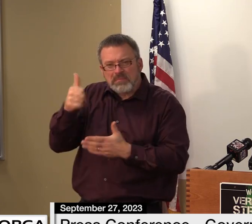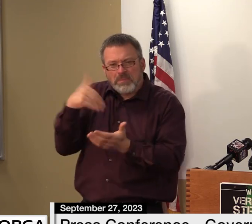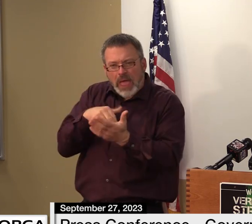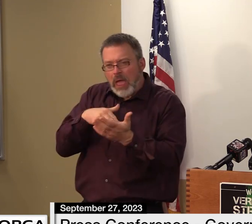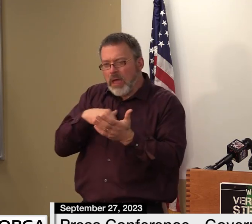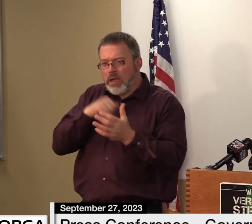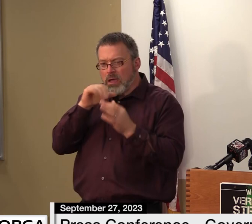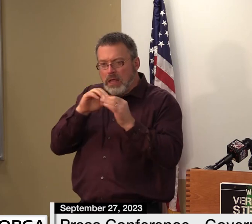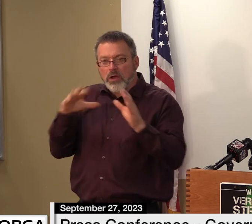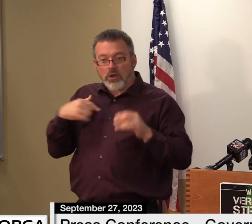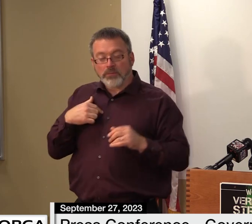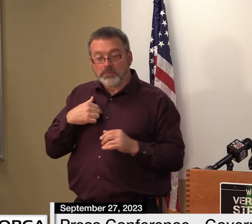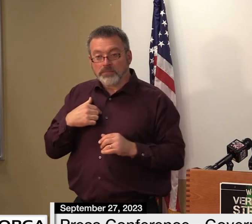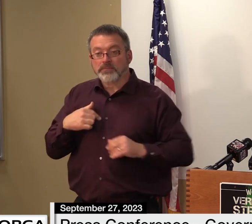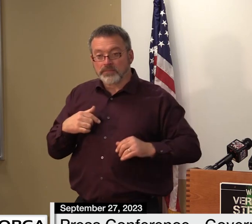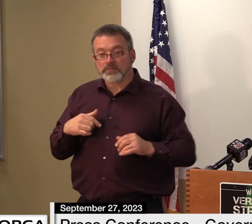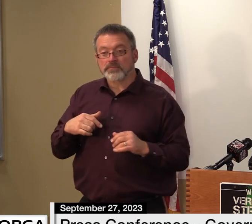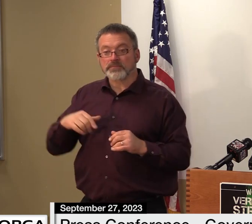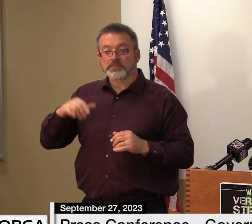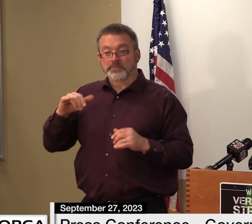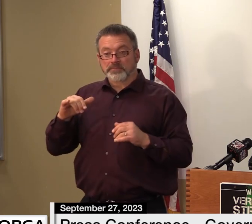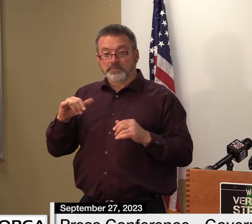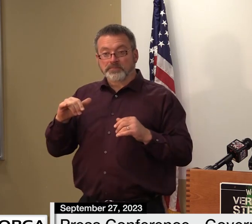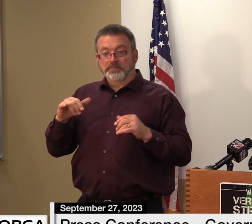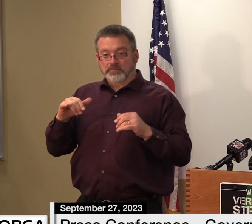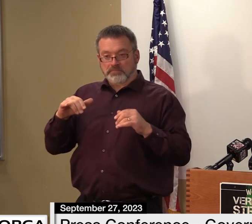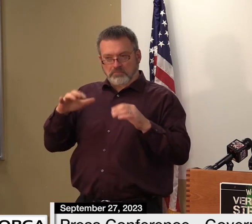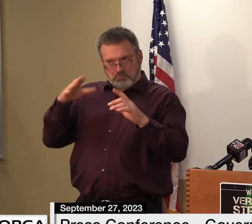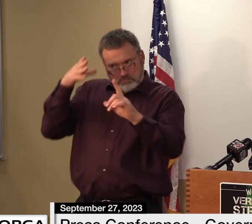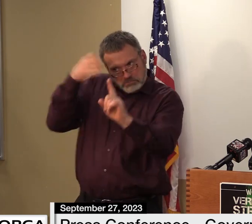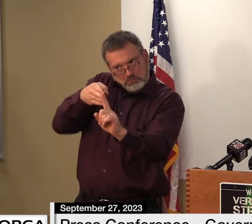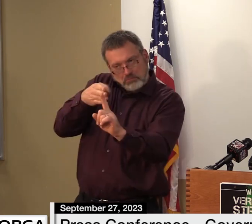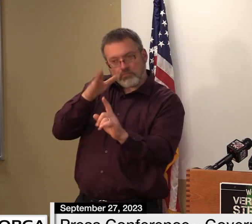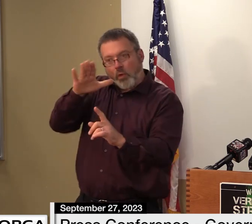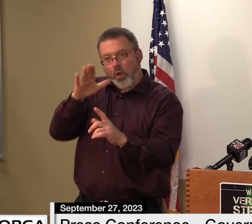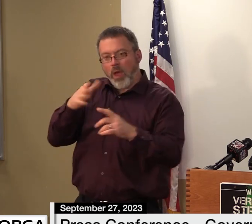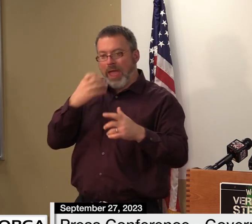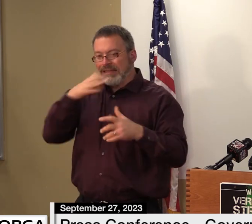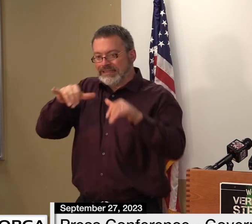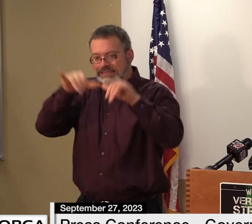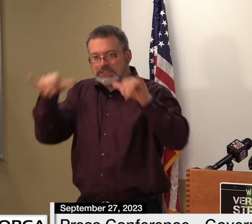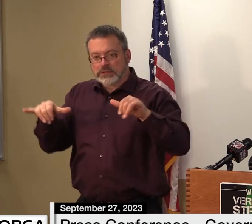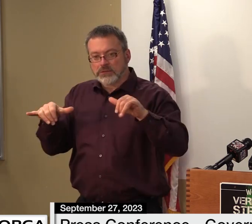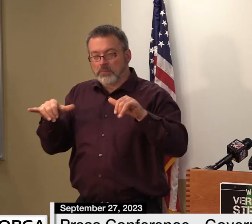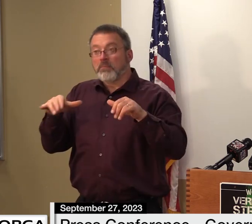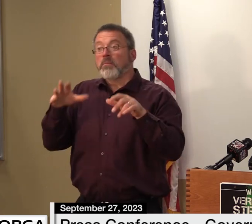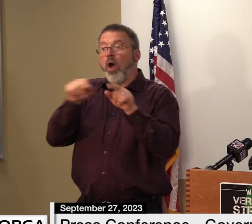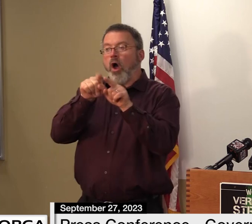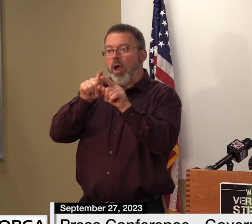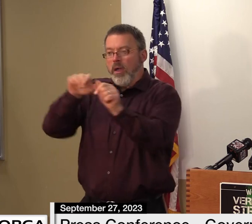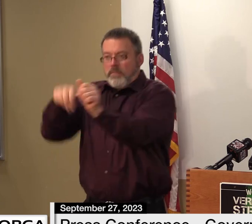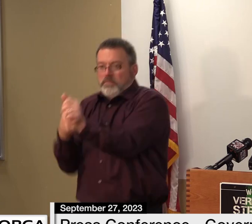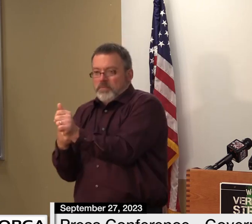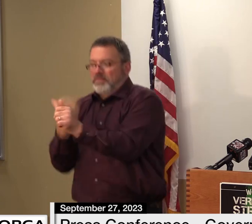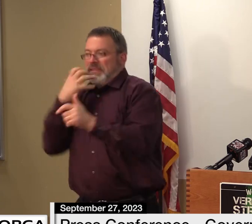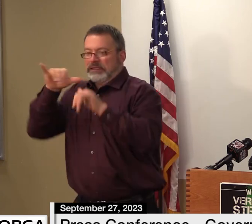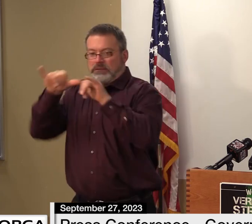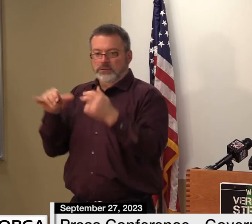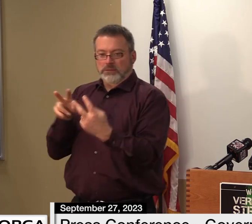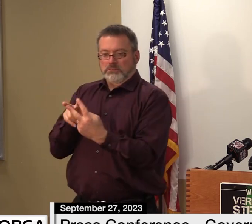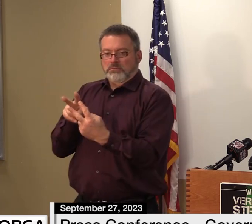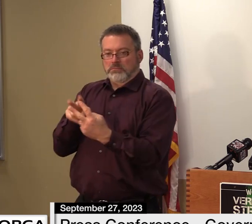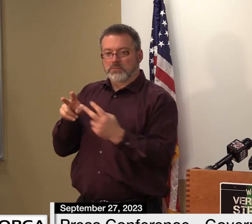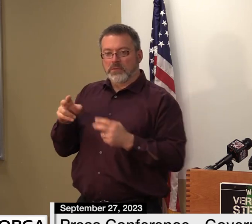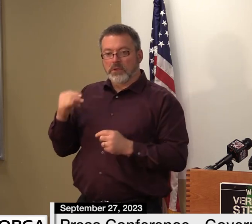both primary and supplementary heating systems. So if FEMA was to have helped you get back into